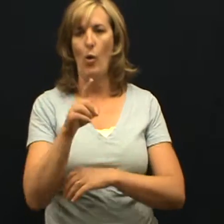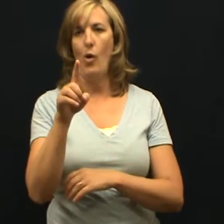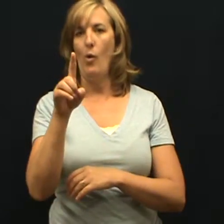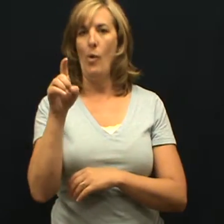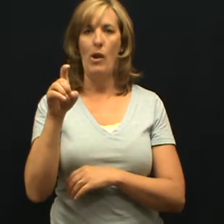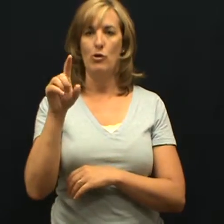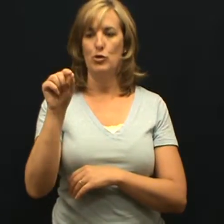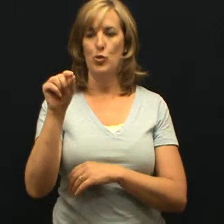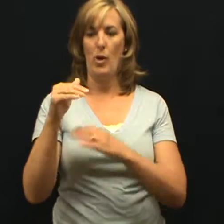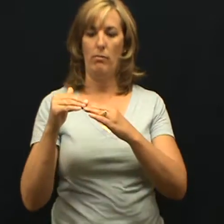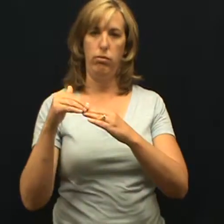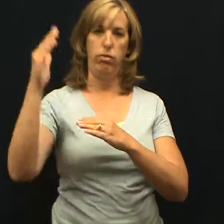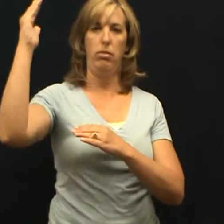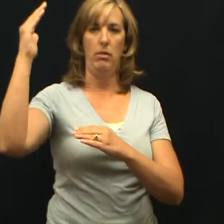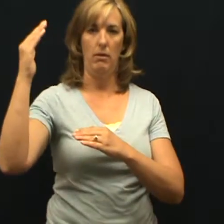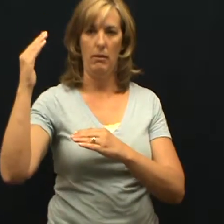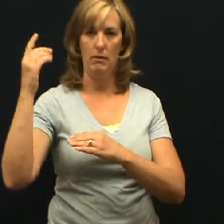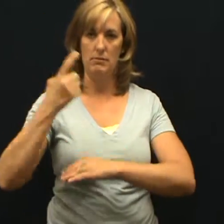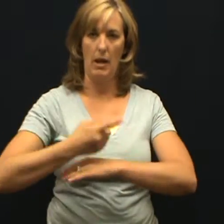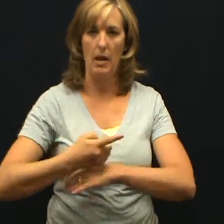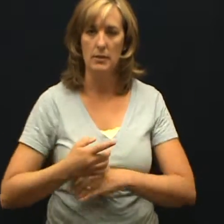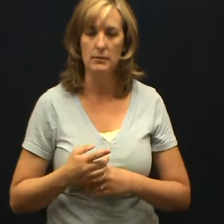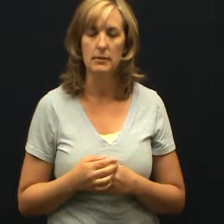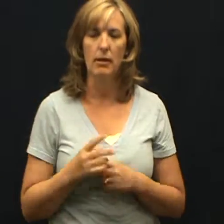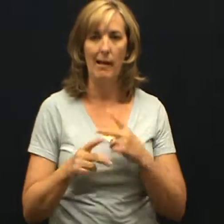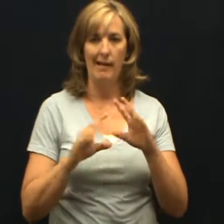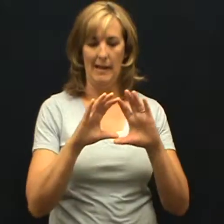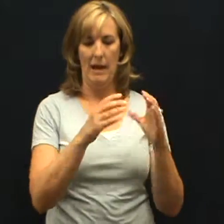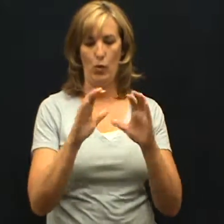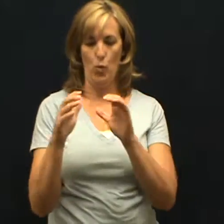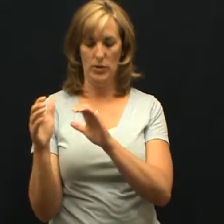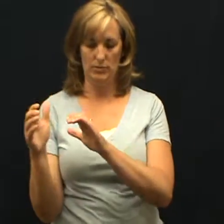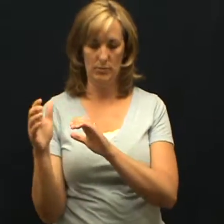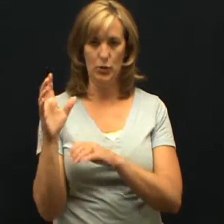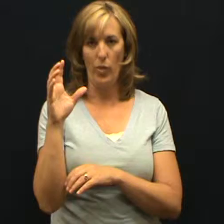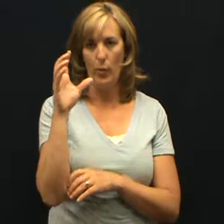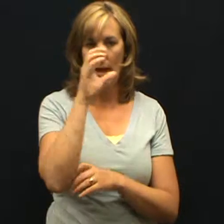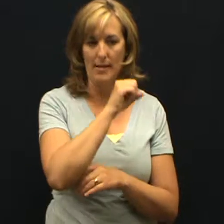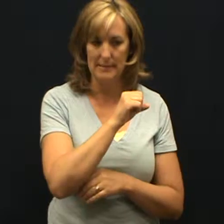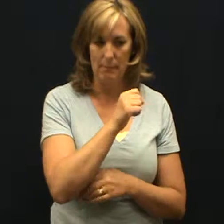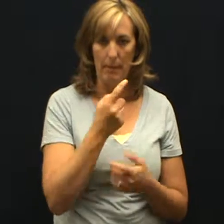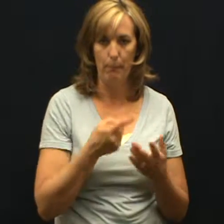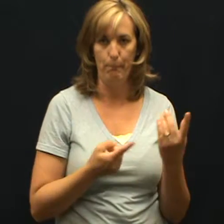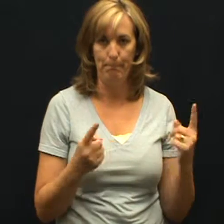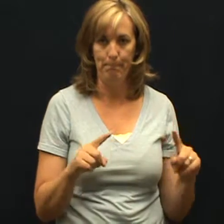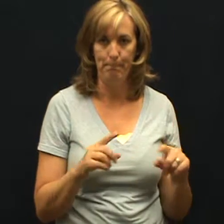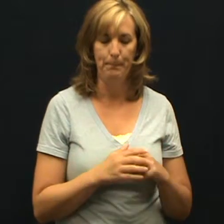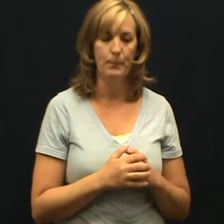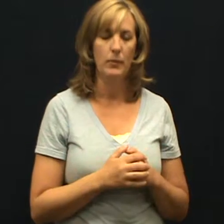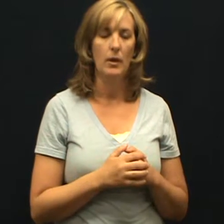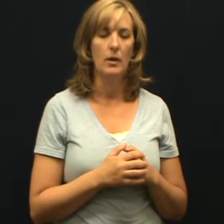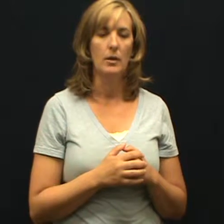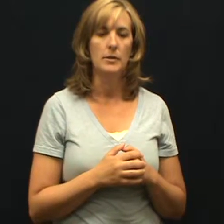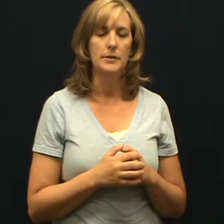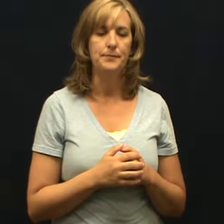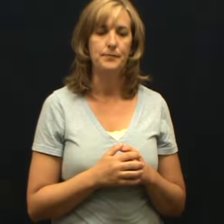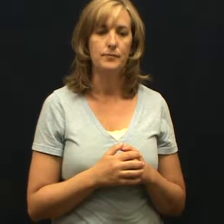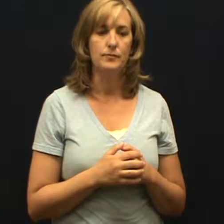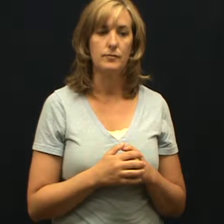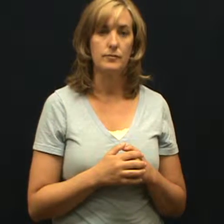and beyond type categories to make that estimate. And the logic behind that is the older a receivable